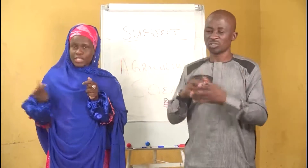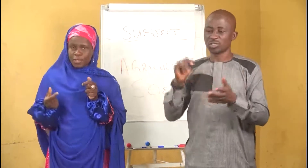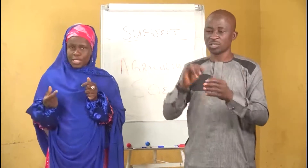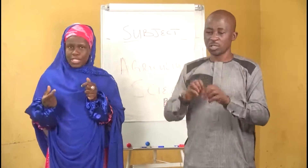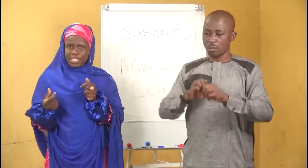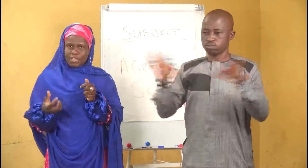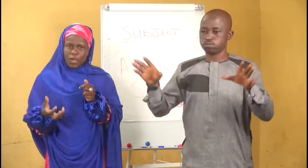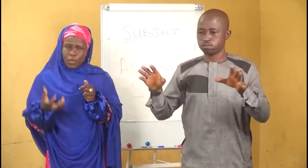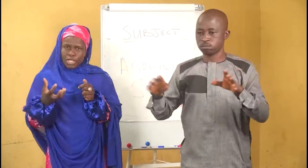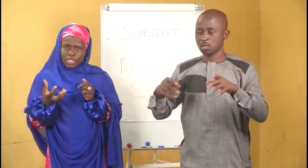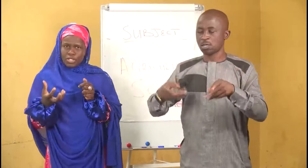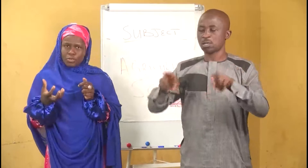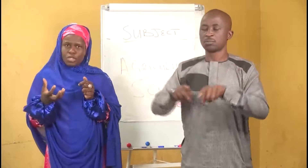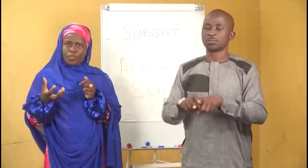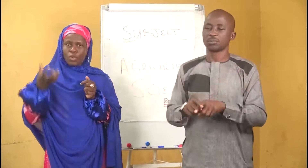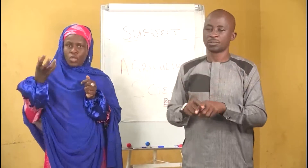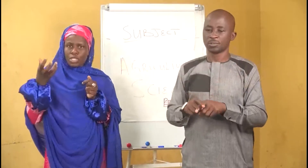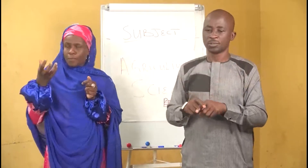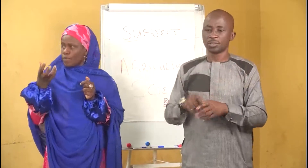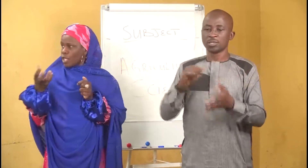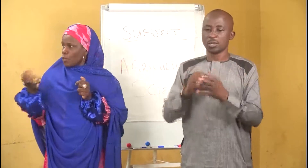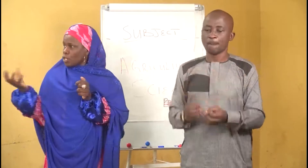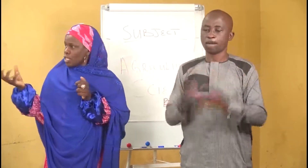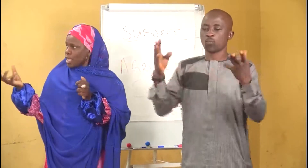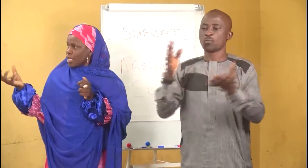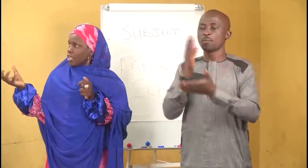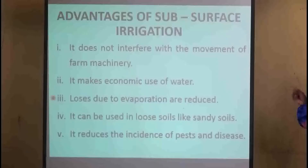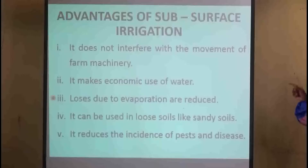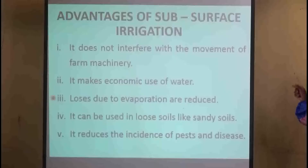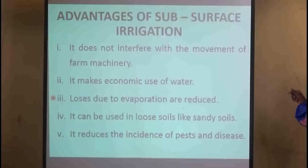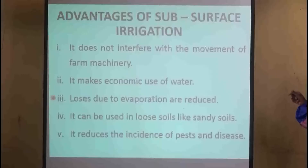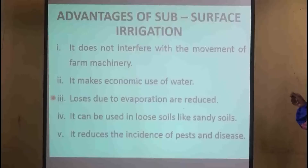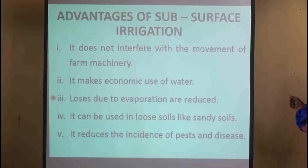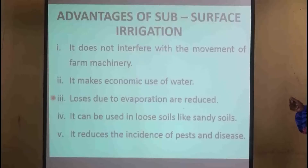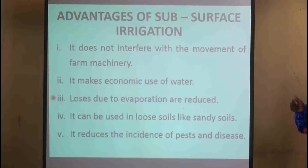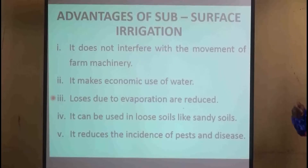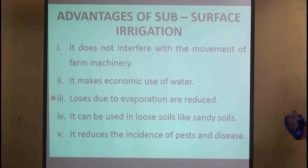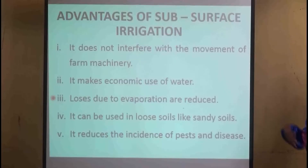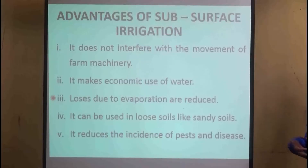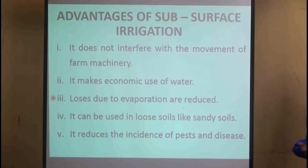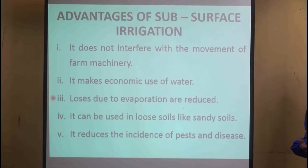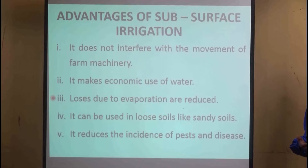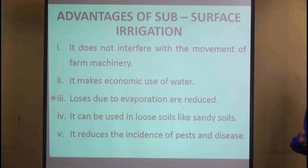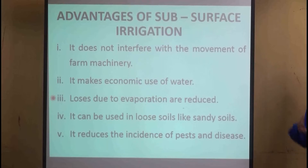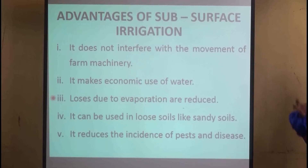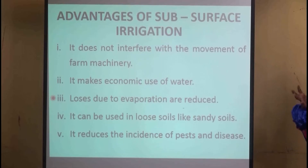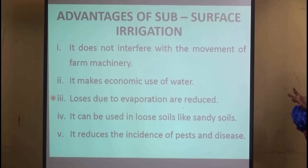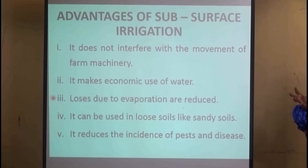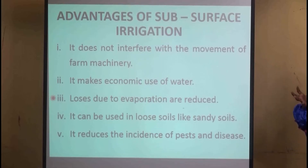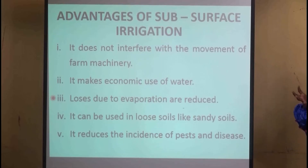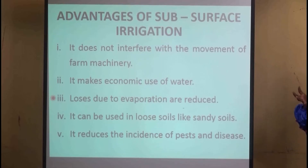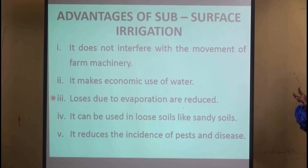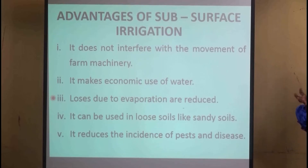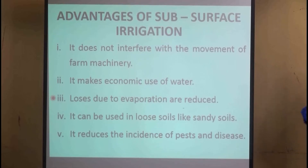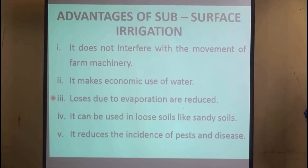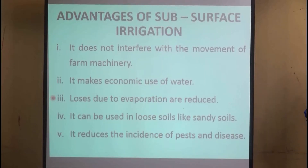evaporation takes place. It evaporates part of the water. But here in subsurface irrigation, since it is under, it is not exposed